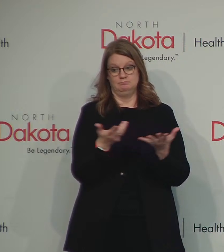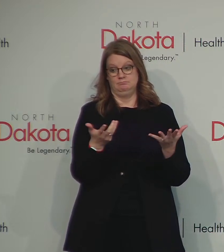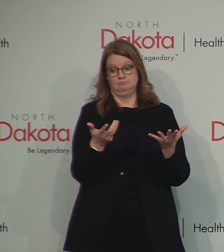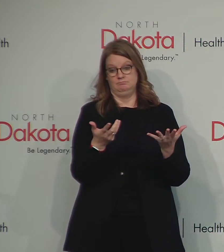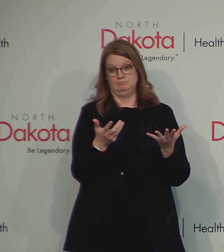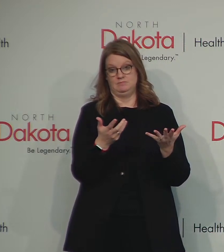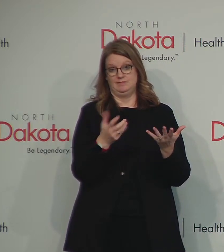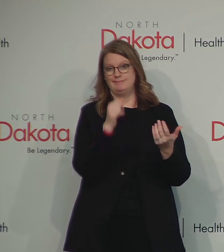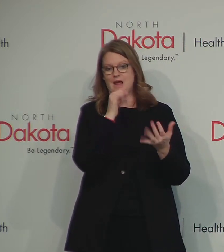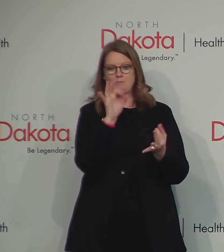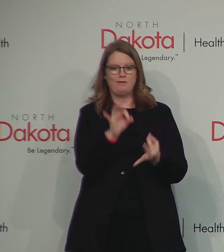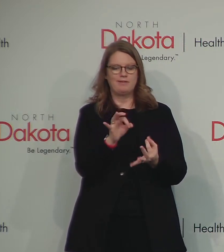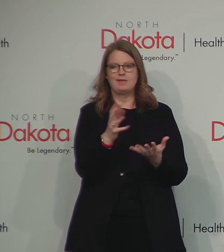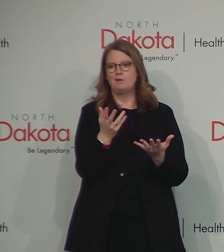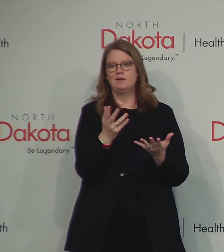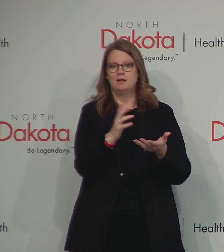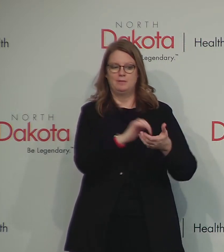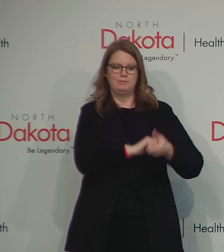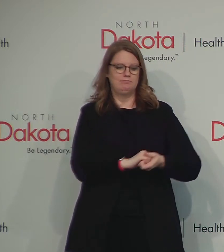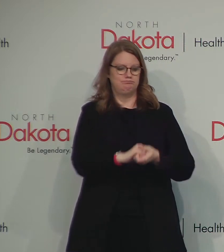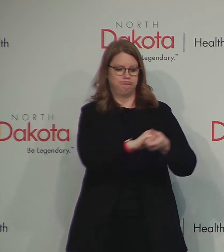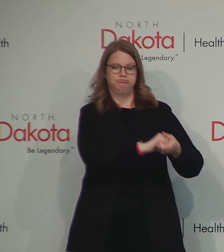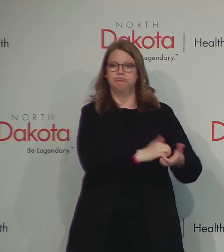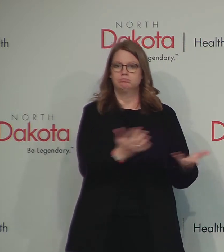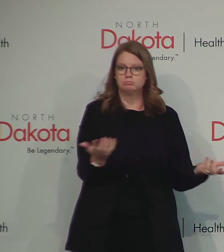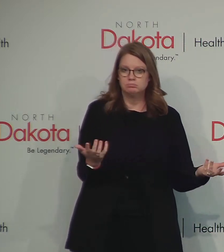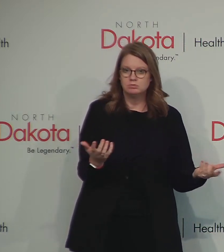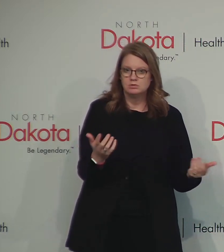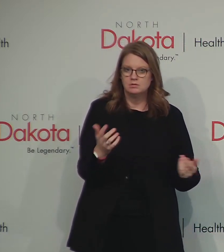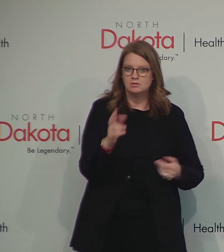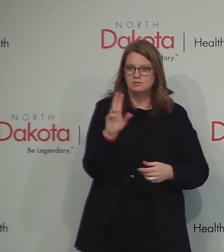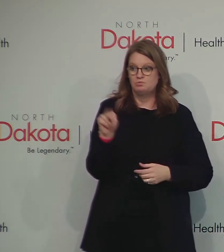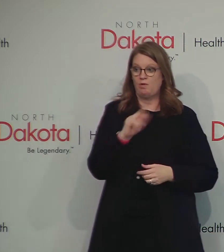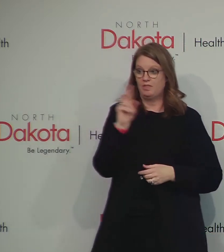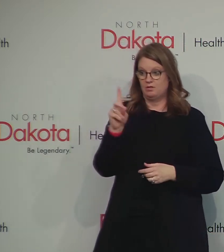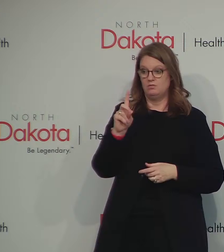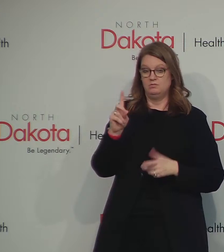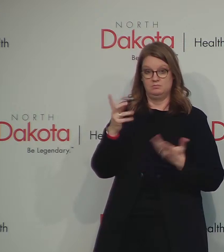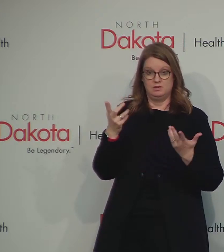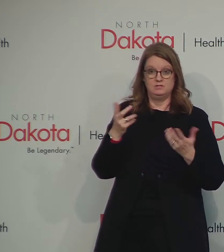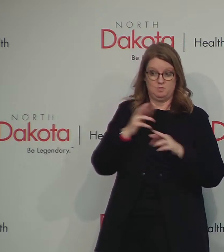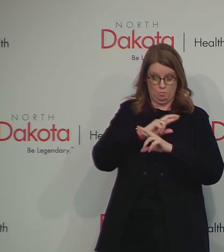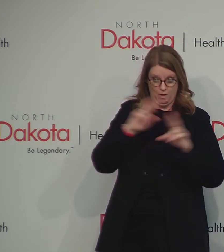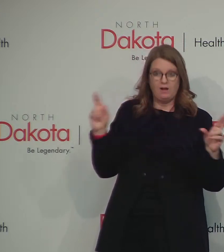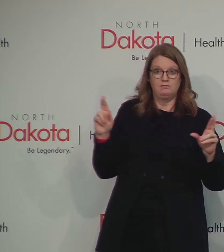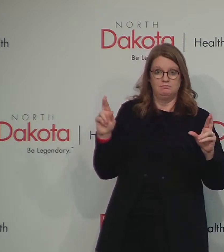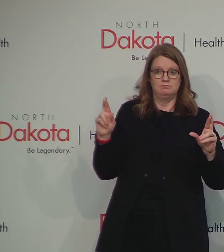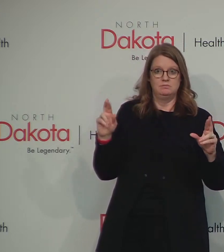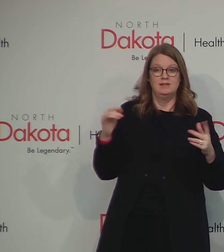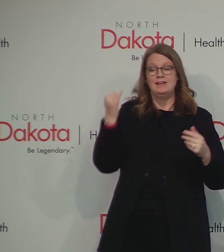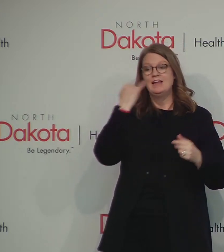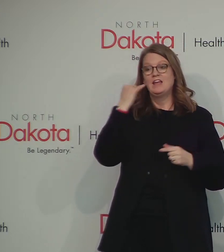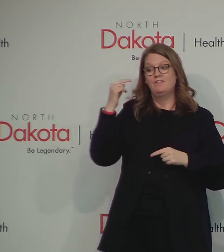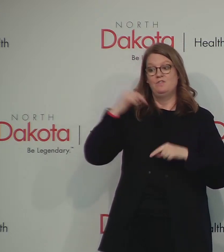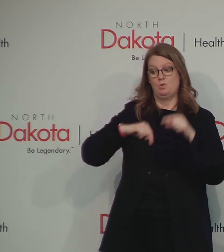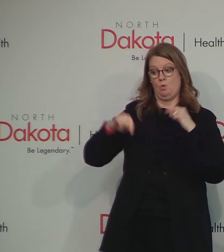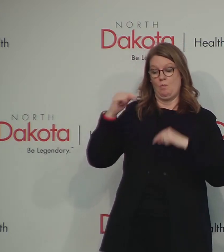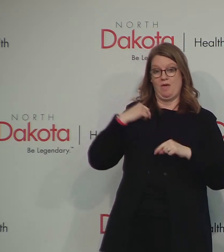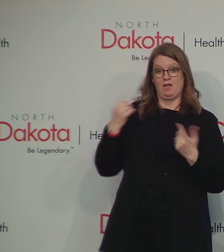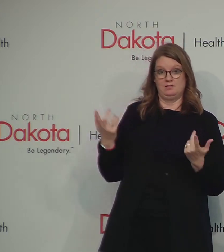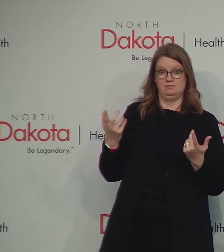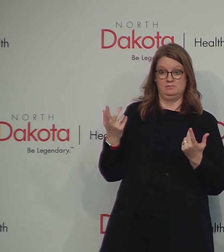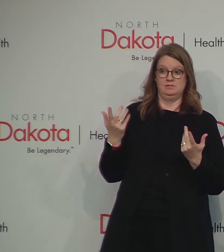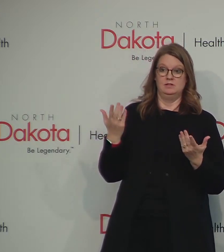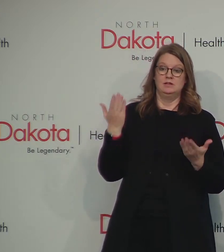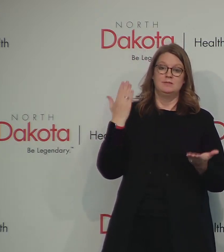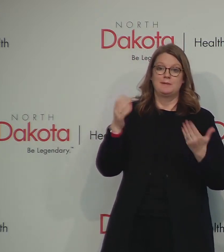I don't want to say perfectly, but I mean, you can look at the results. North Dakota was well set up to deal with emergencies. And if you go back and look at what, as a state, it's